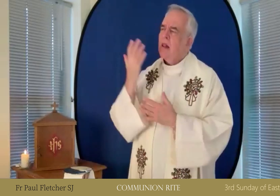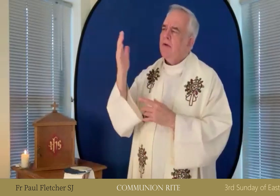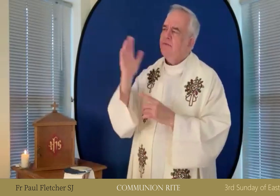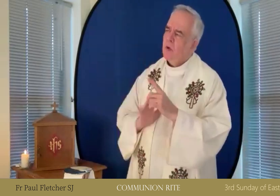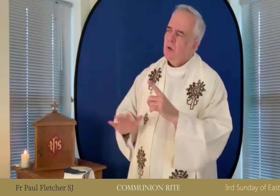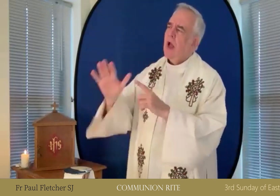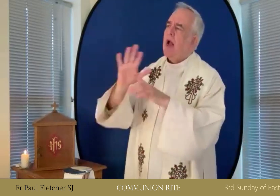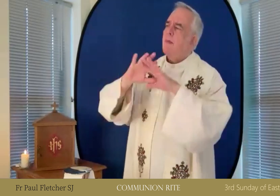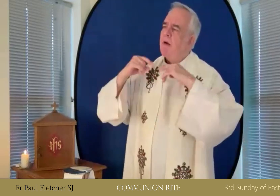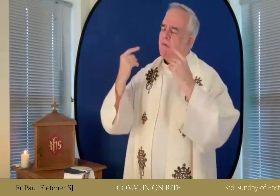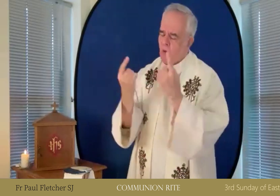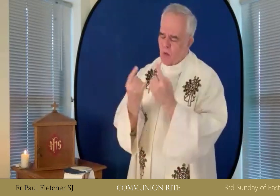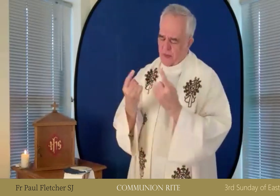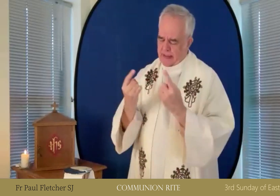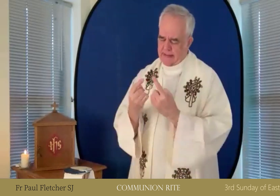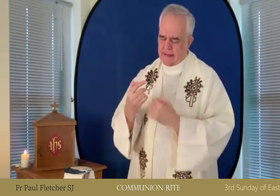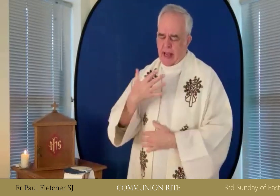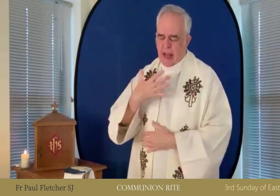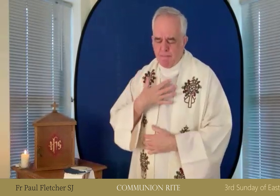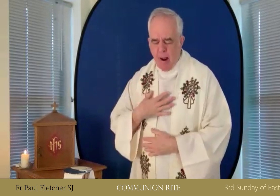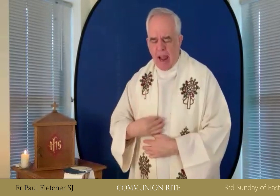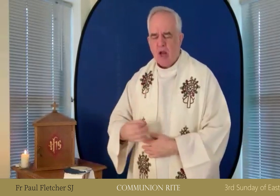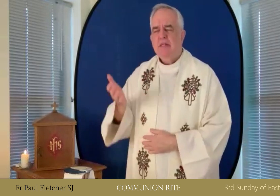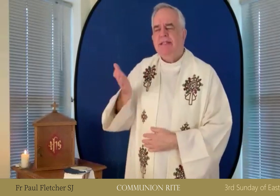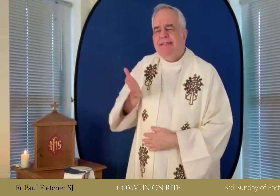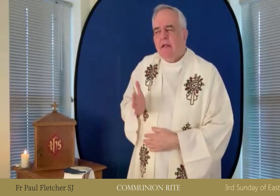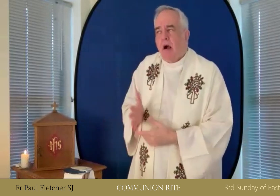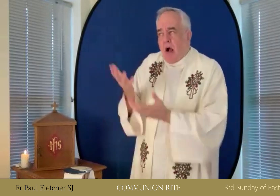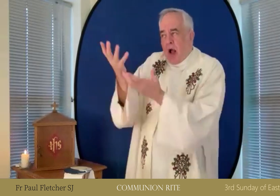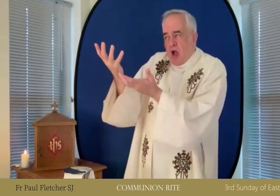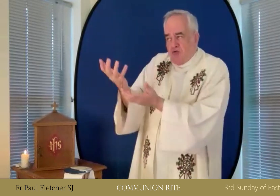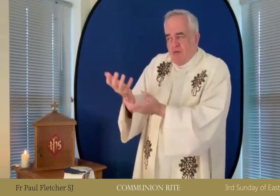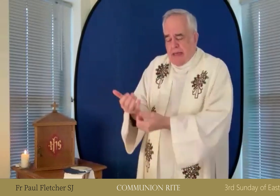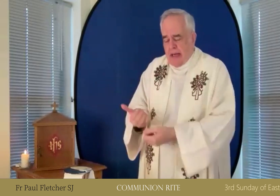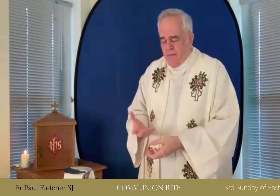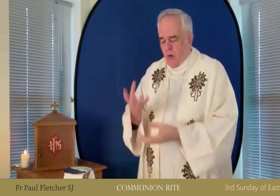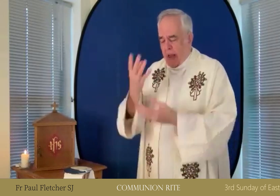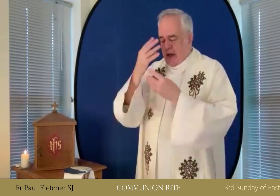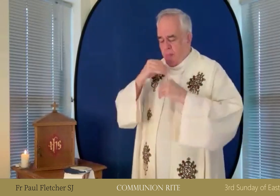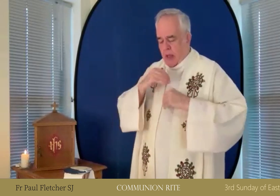love you above all things. Happy desire to receive you into my